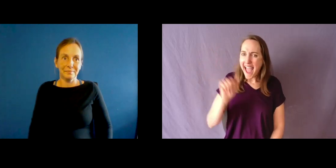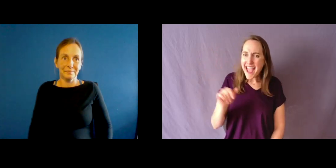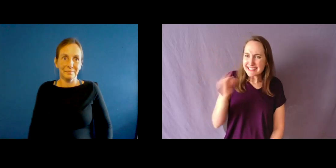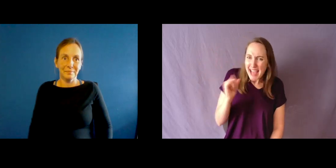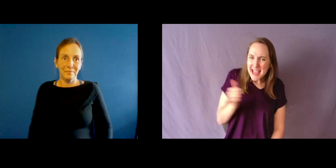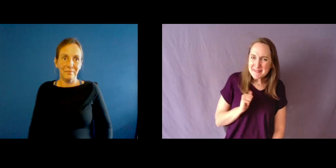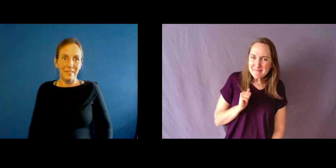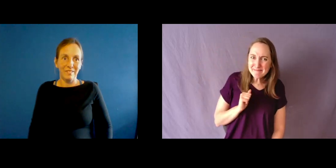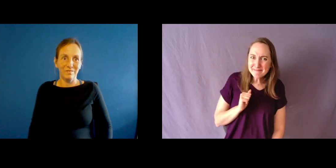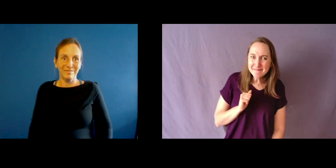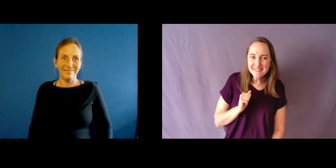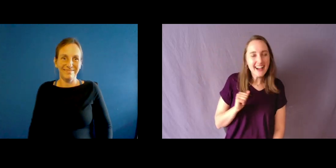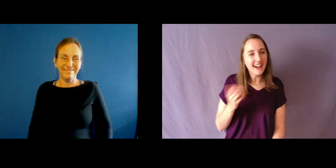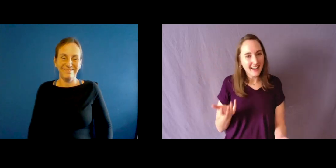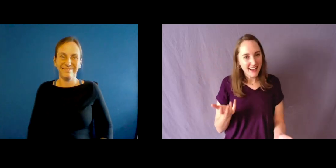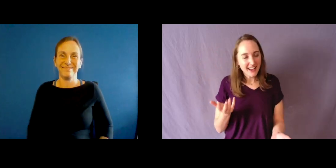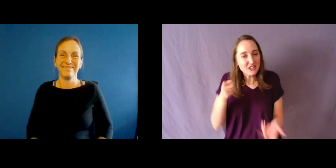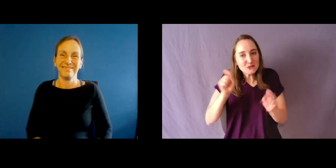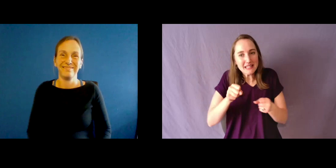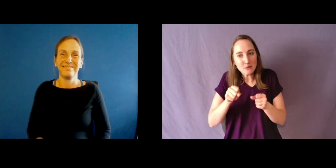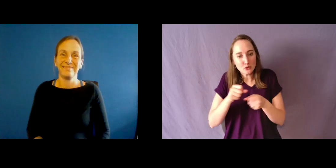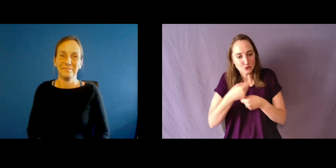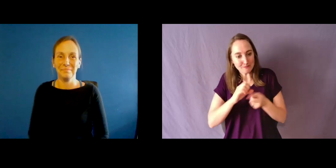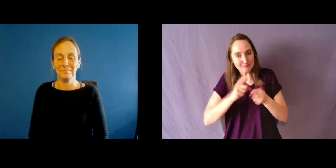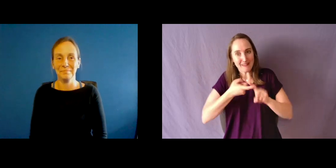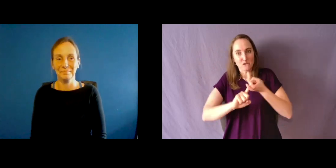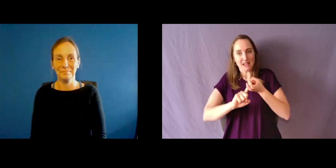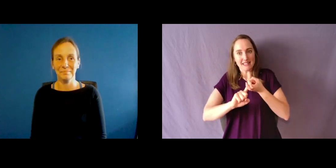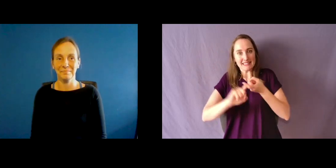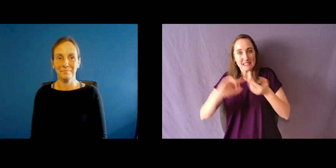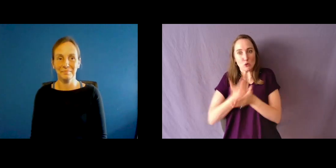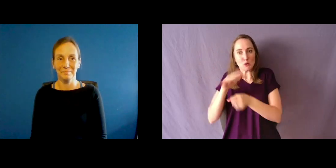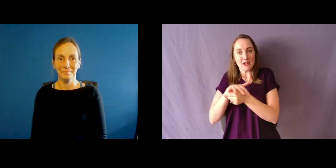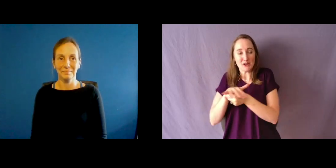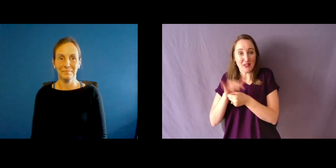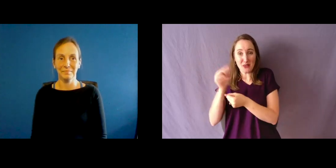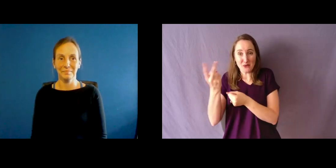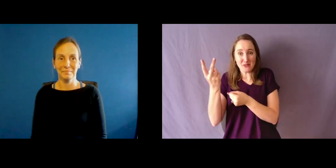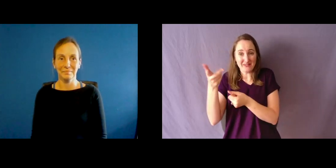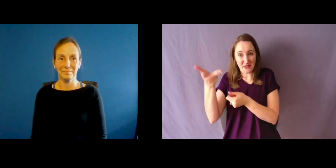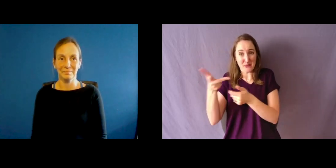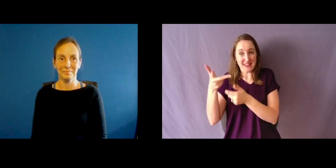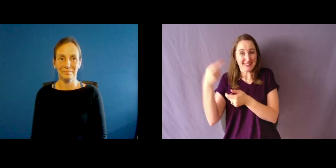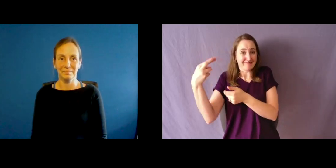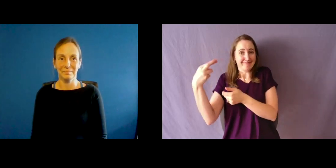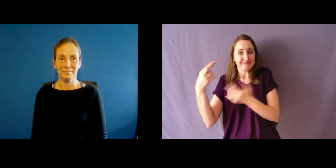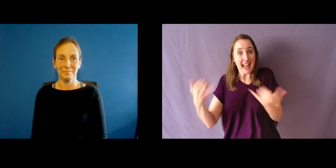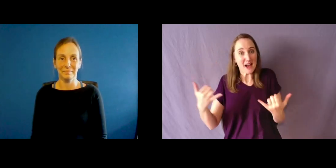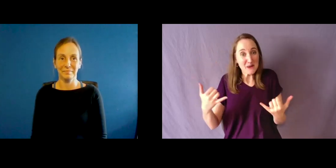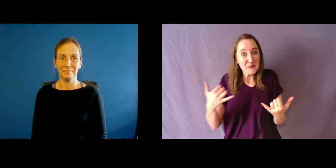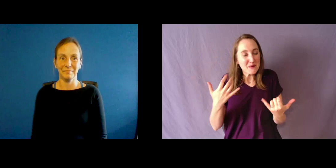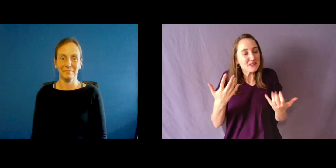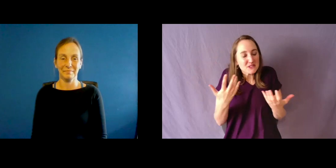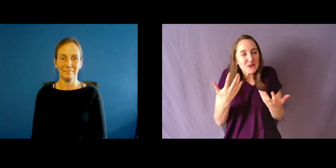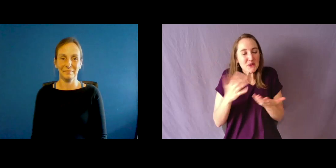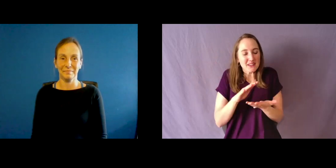me too," And she was able to make friends, and those are still like her two closest friends now. So it's this creating of